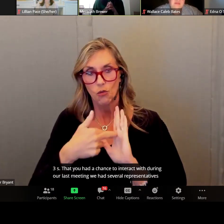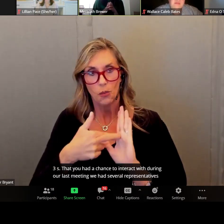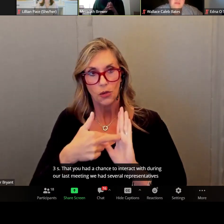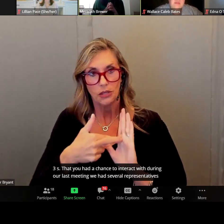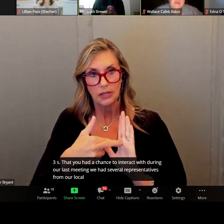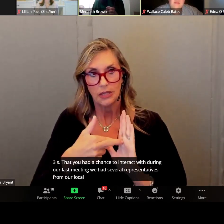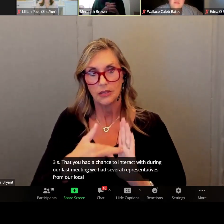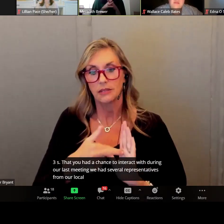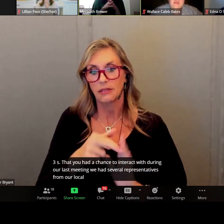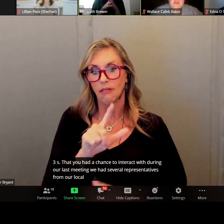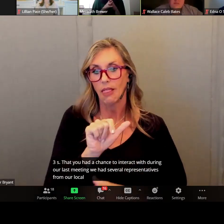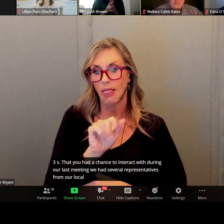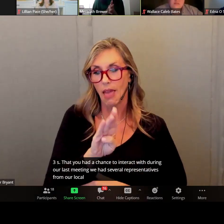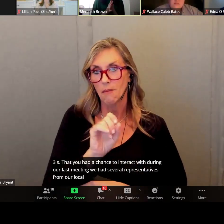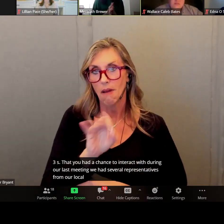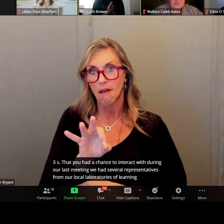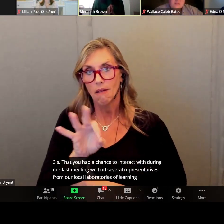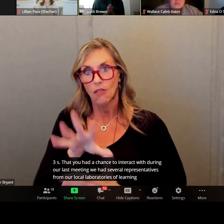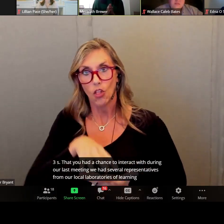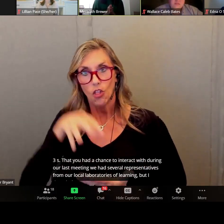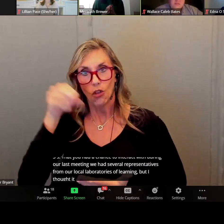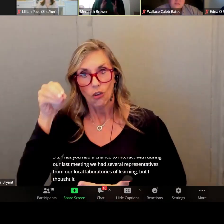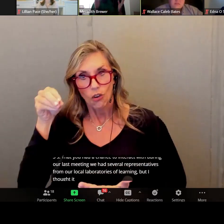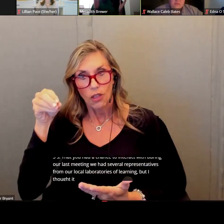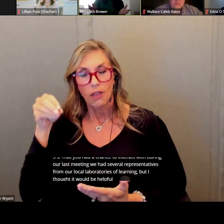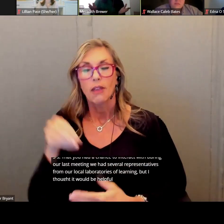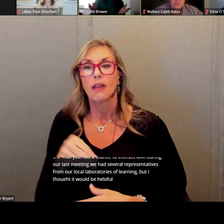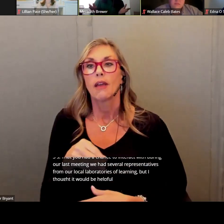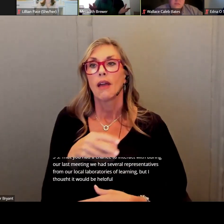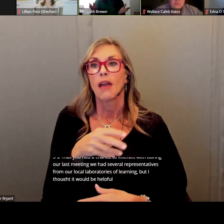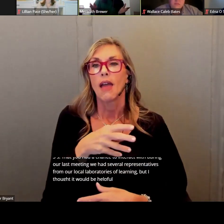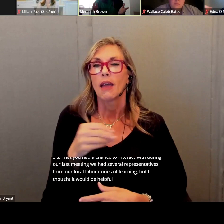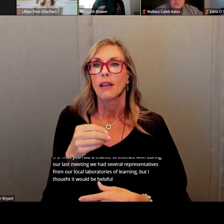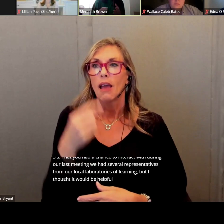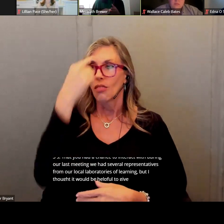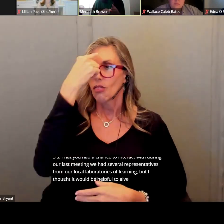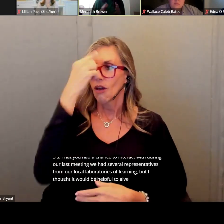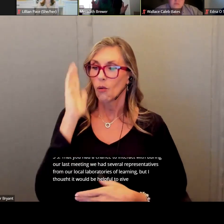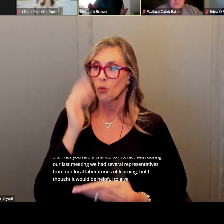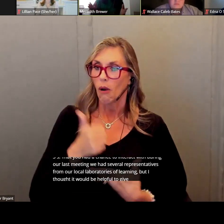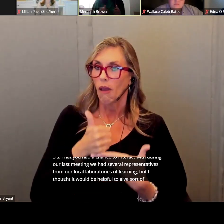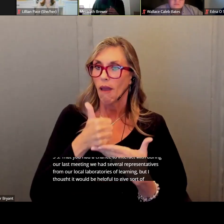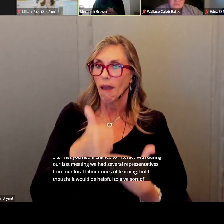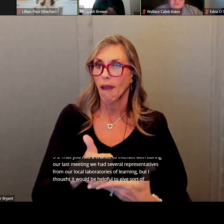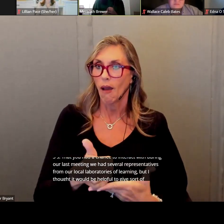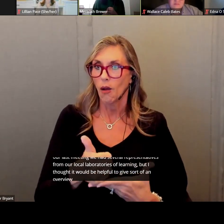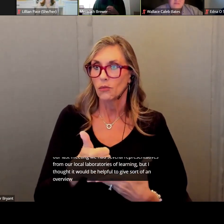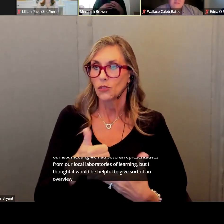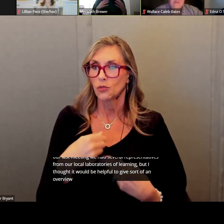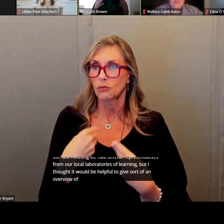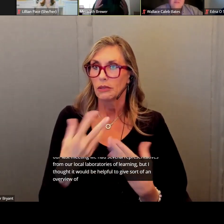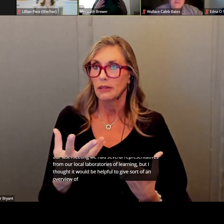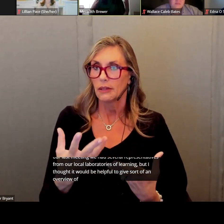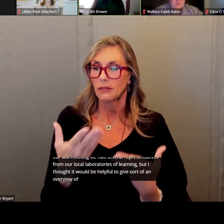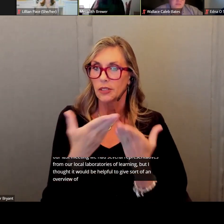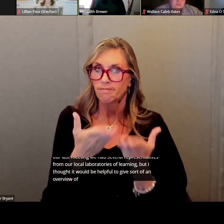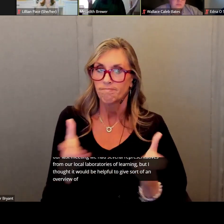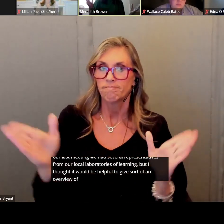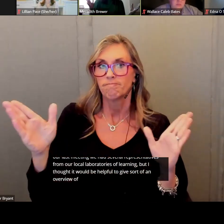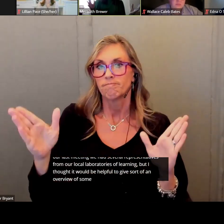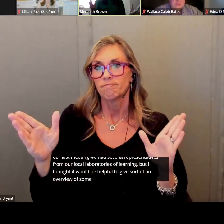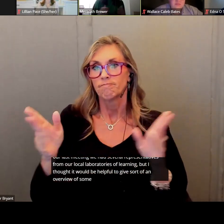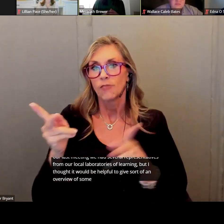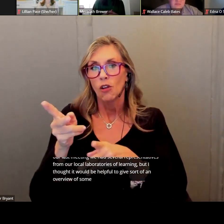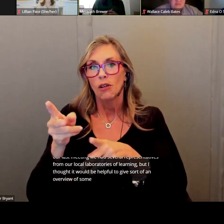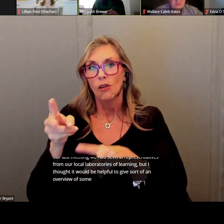of learning, but I thought it would be helpful to give sort of an overview of some of the